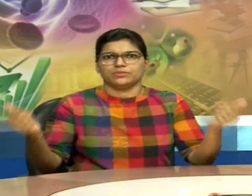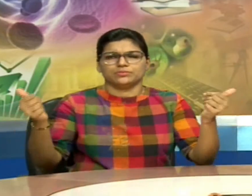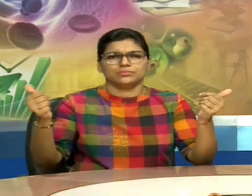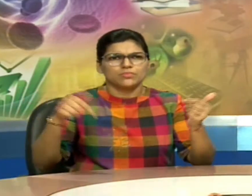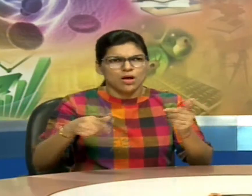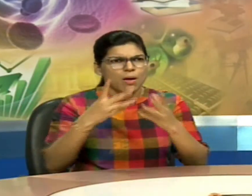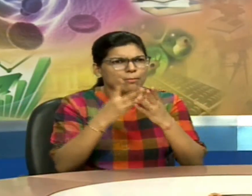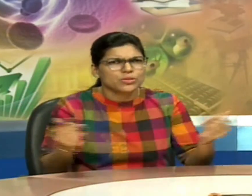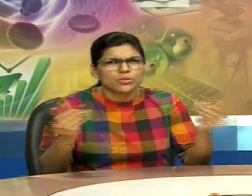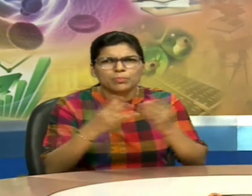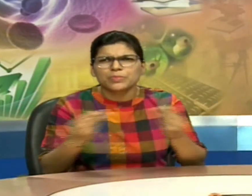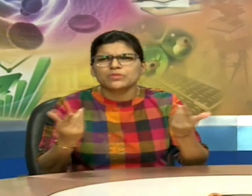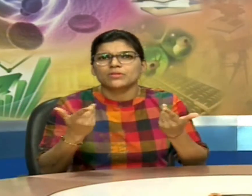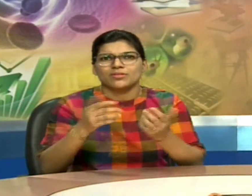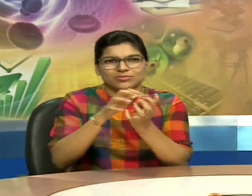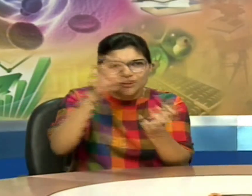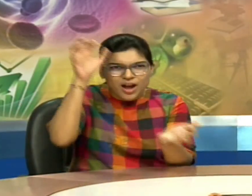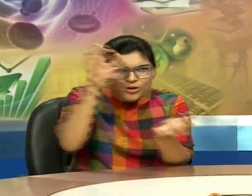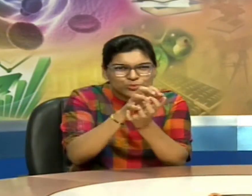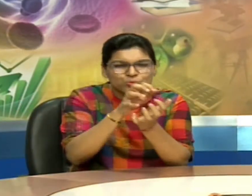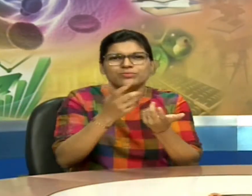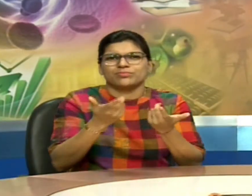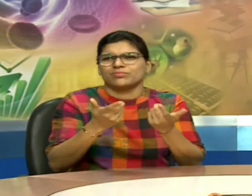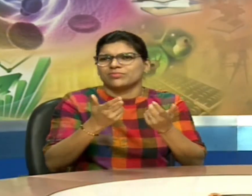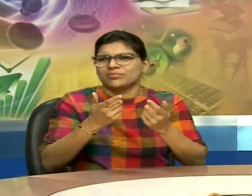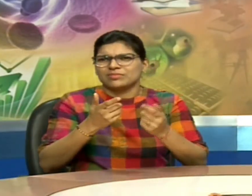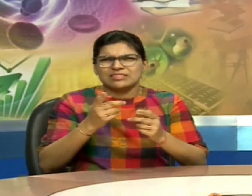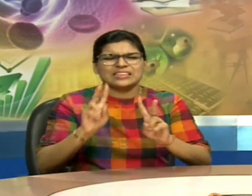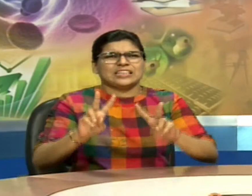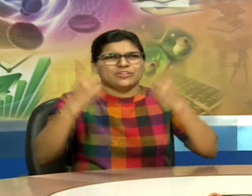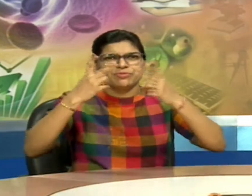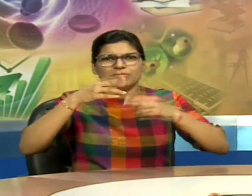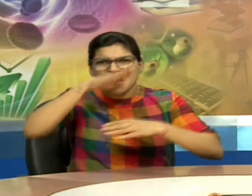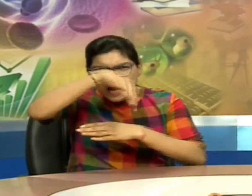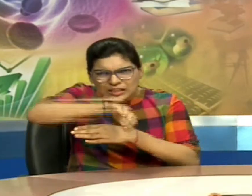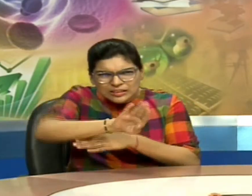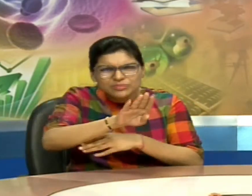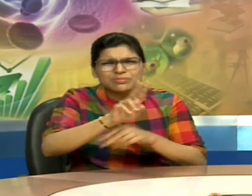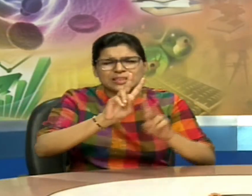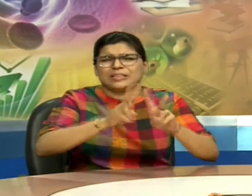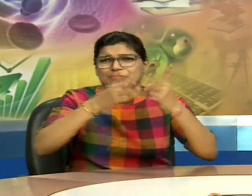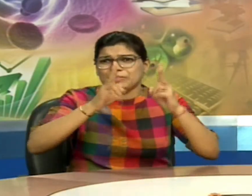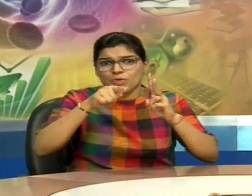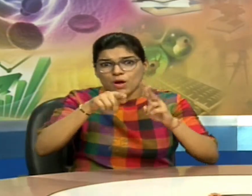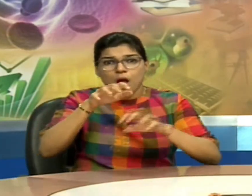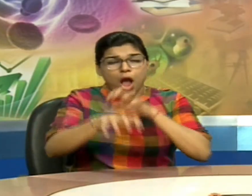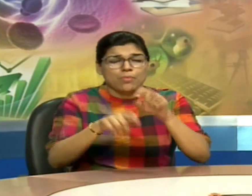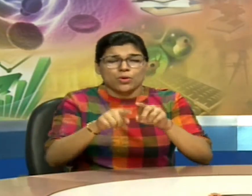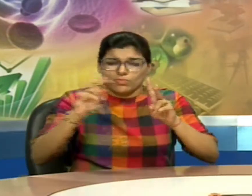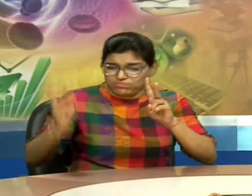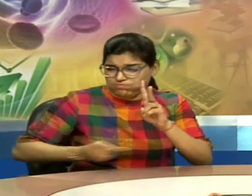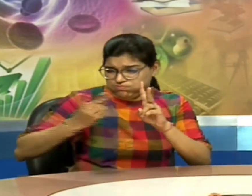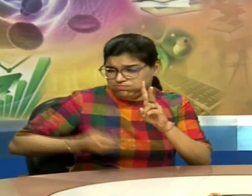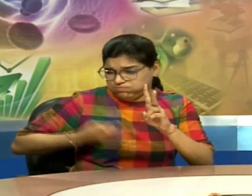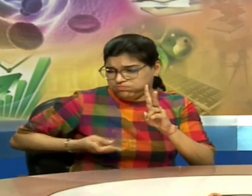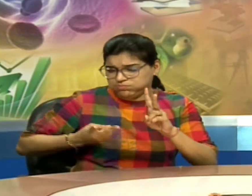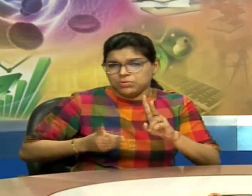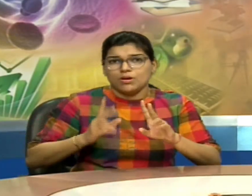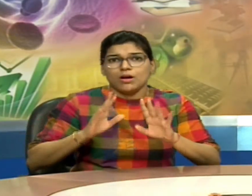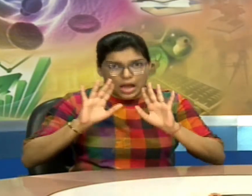that they are already extinct, like dinosaurs, different kinds of large animals you must have